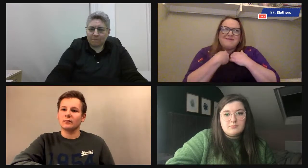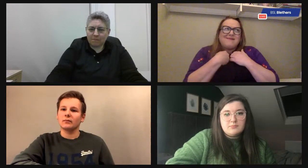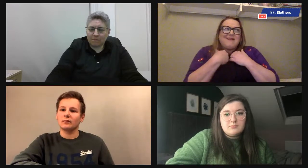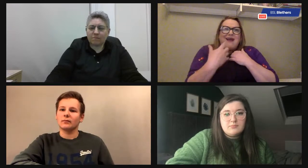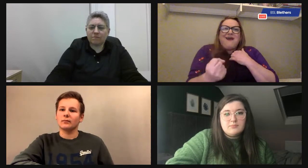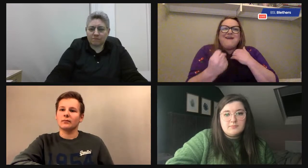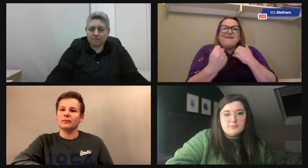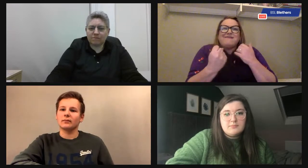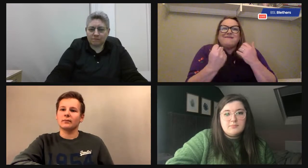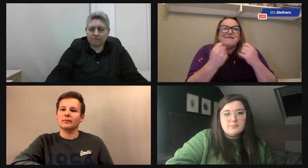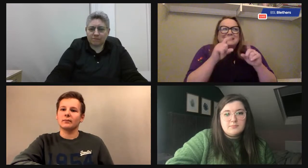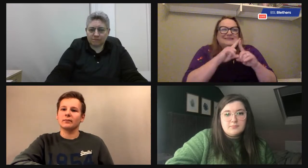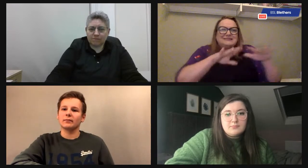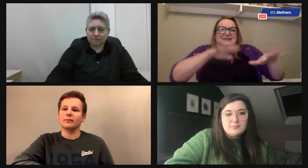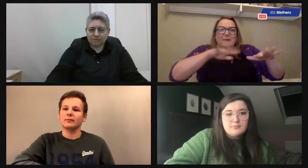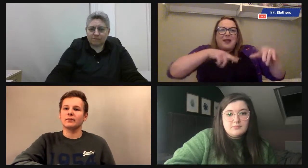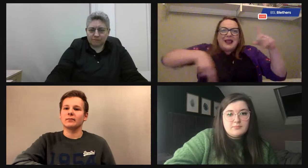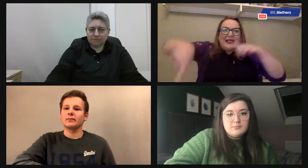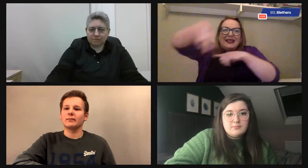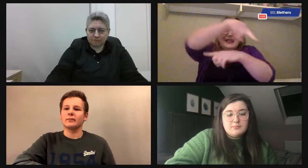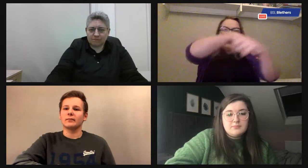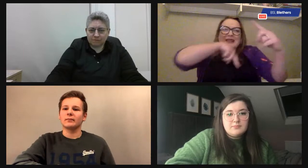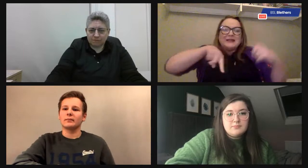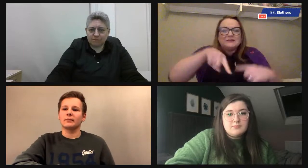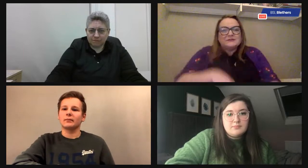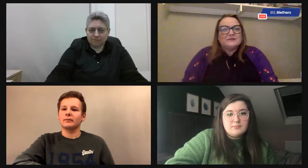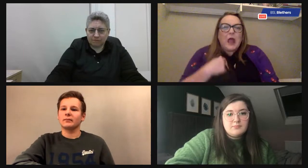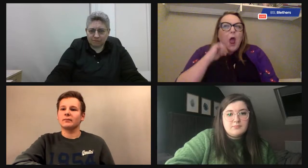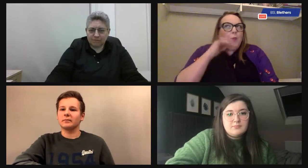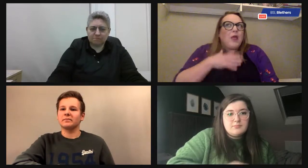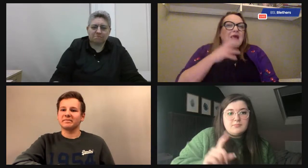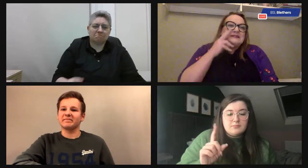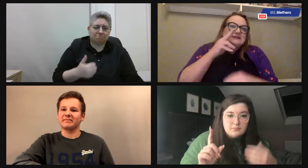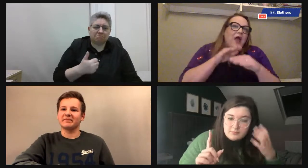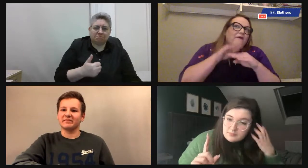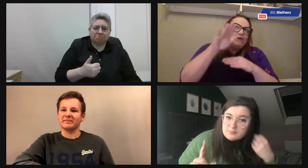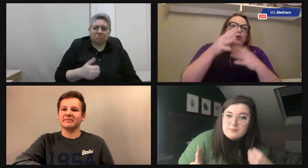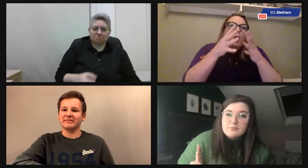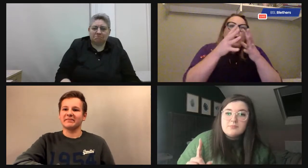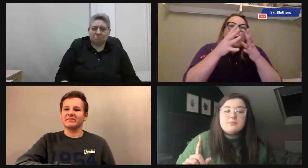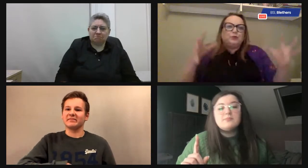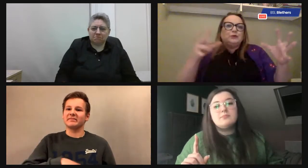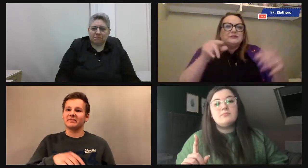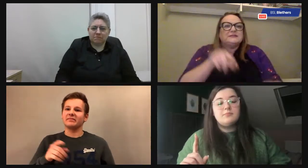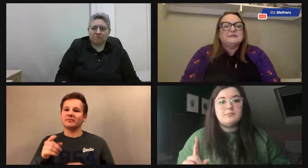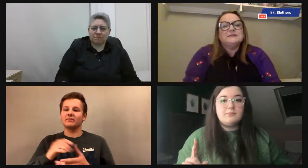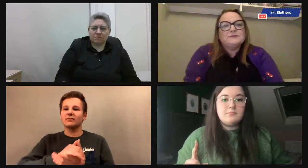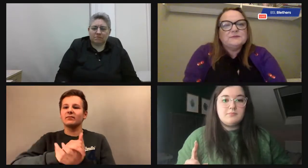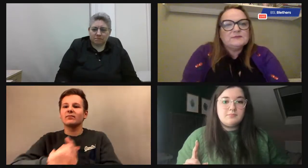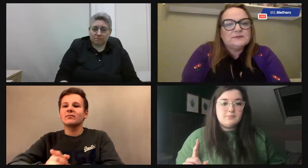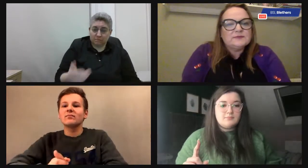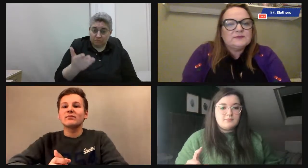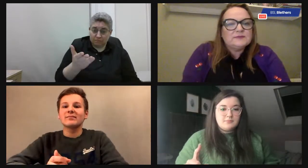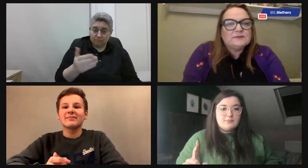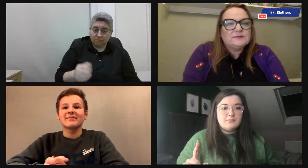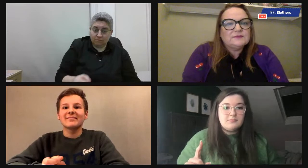people to see that they have the choice, and maybe there's people out there that they feel that they could